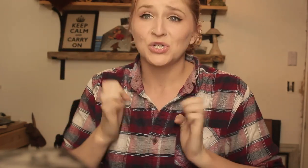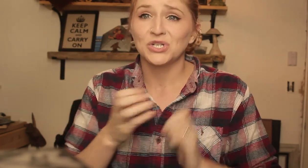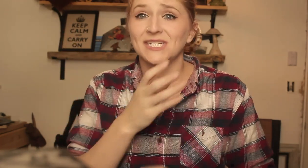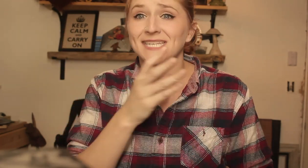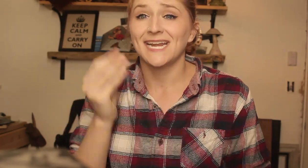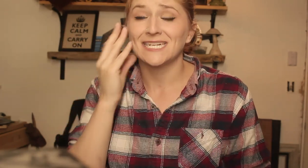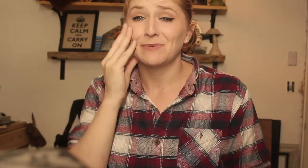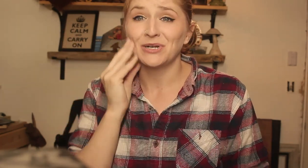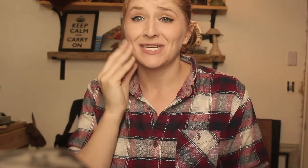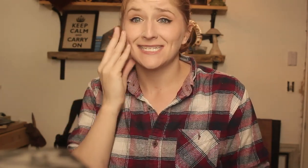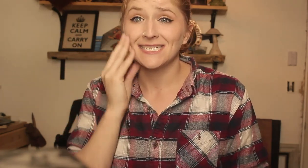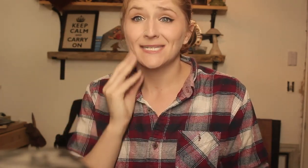emotions and experiences.